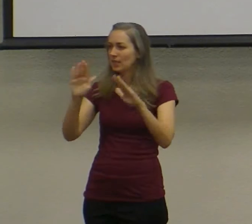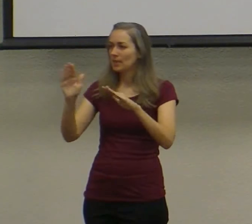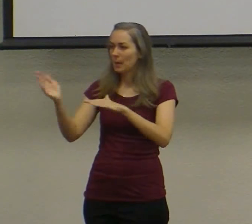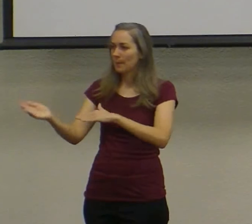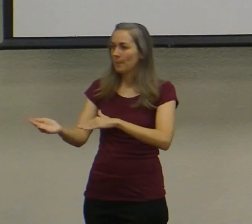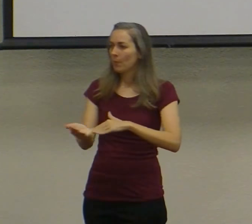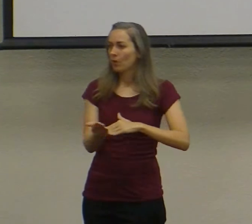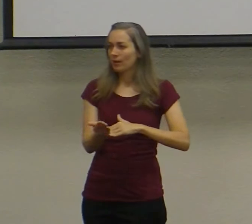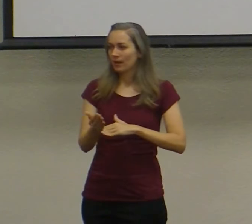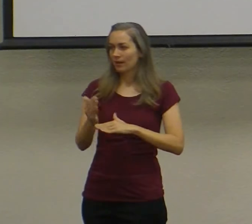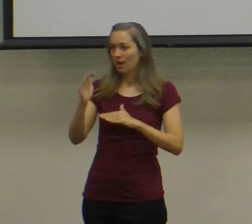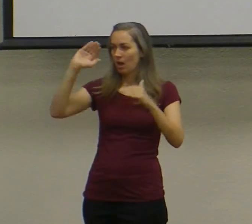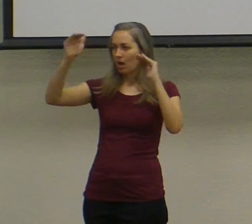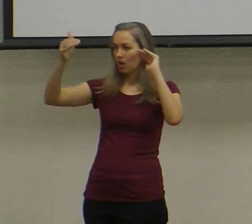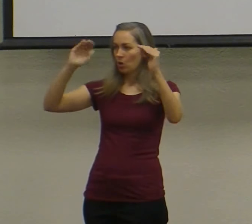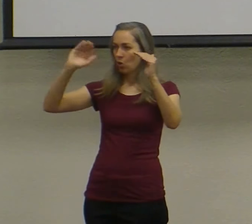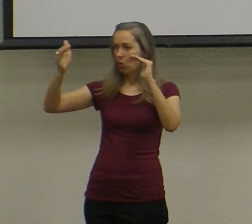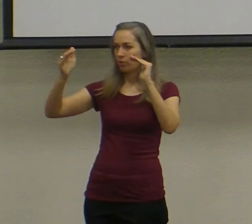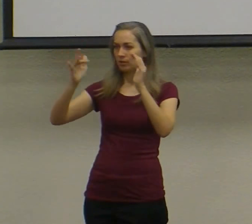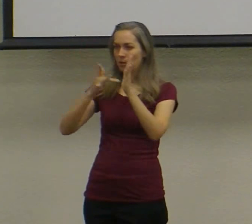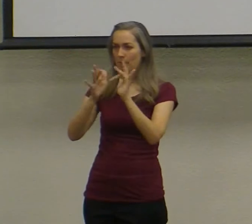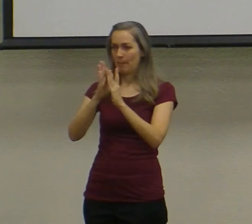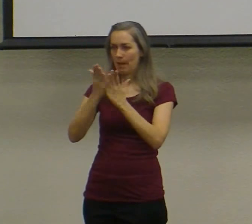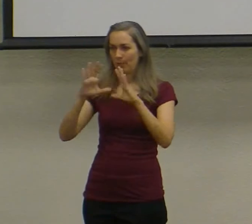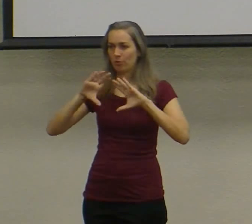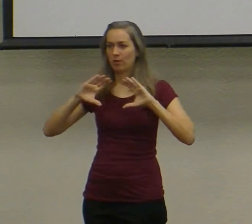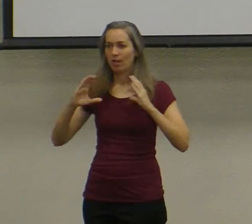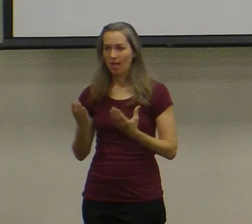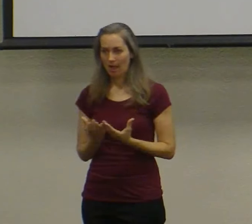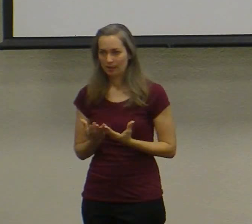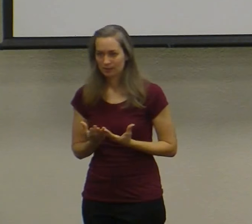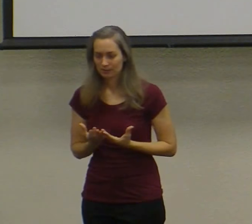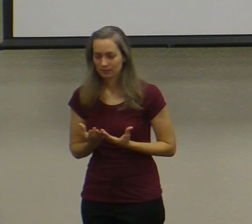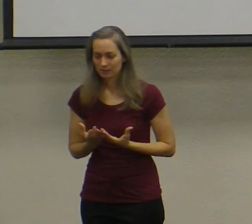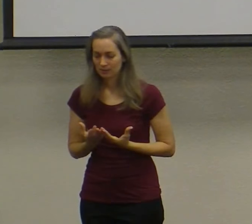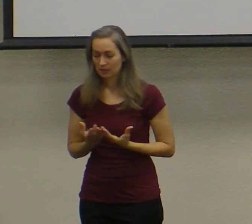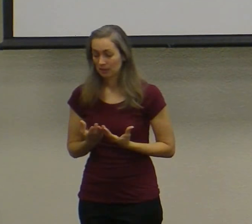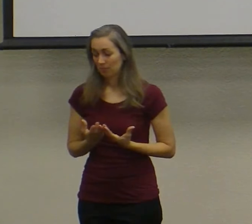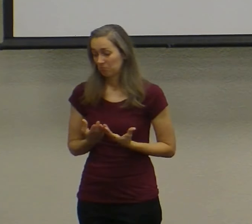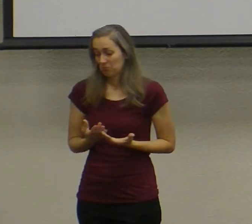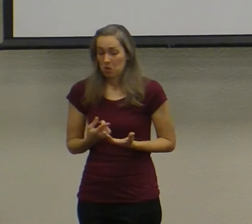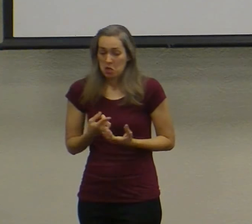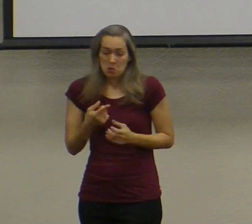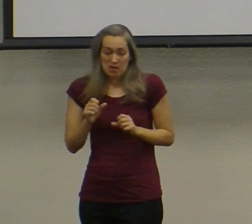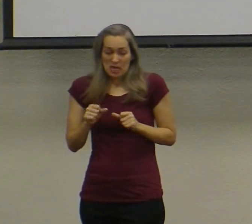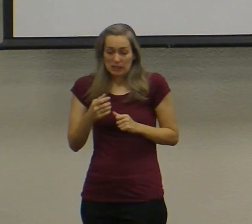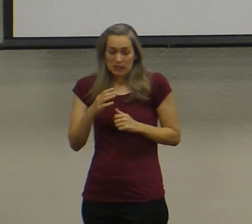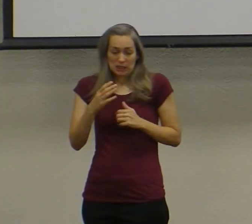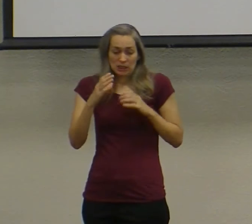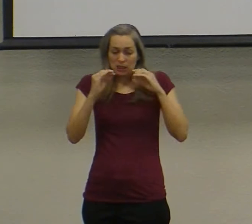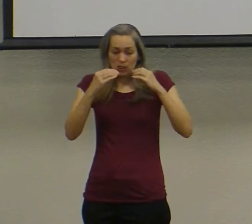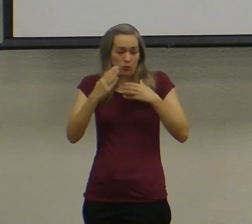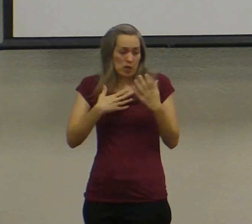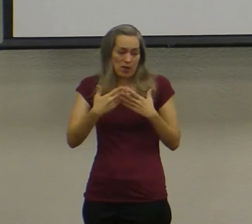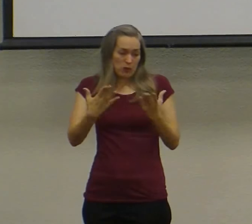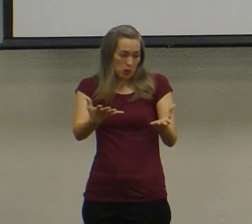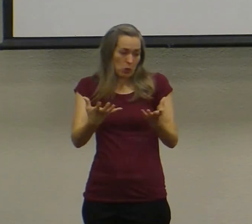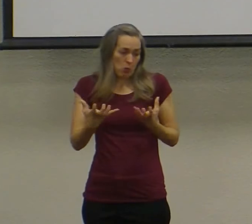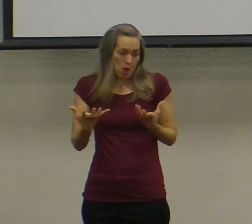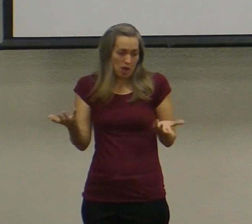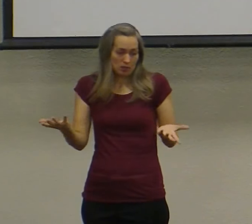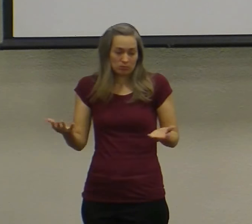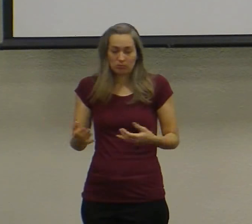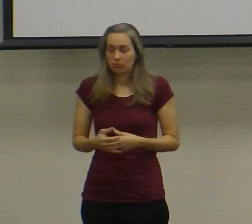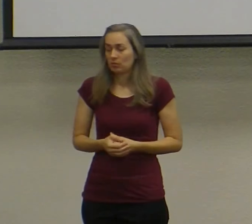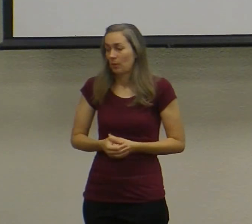Bible class, and in this case, they basically said you can teach whatever you want to teach. And in lieu